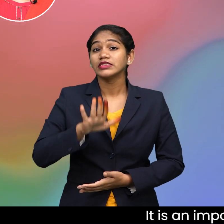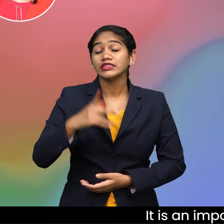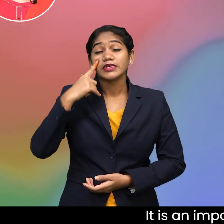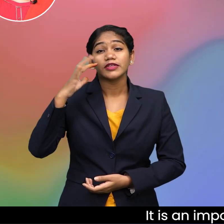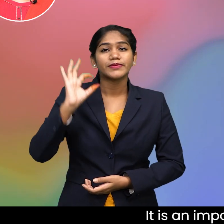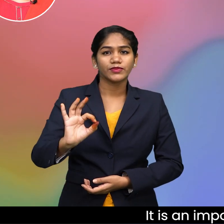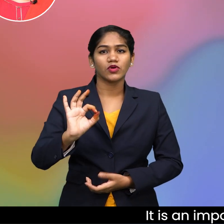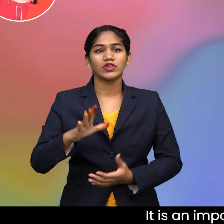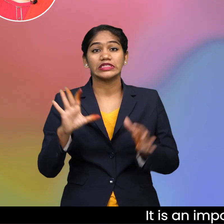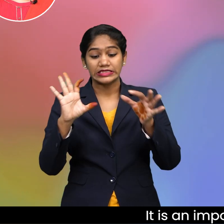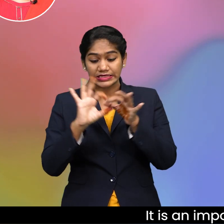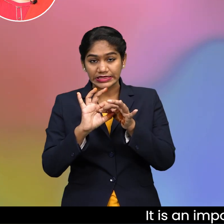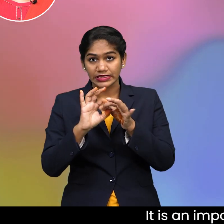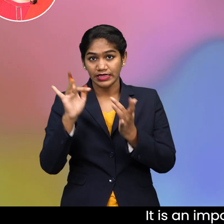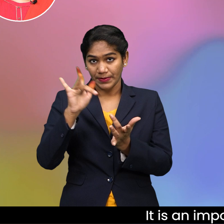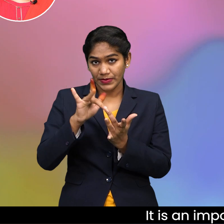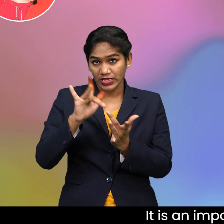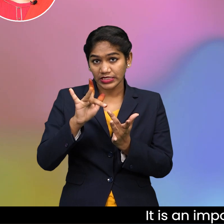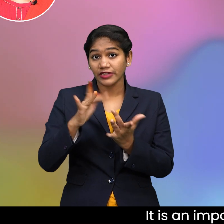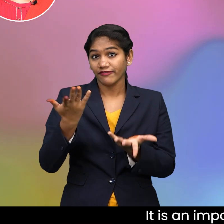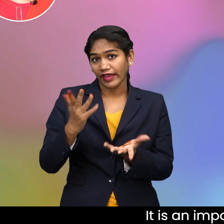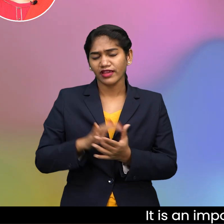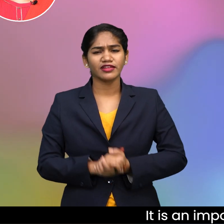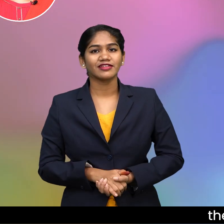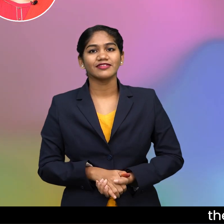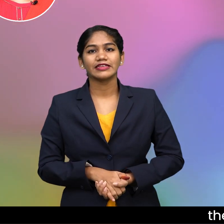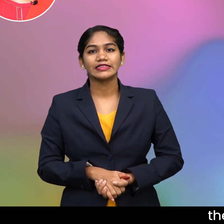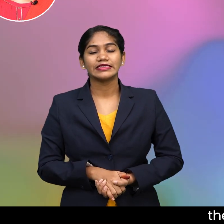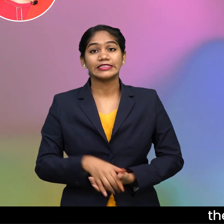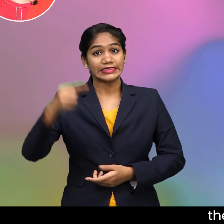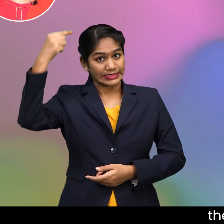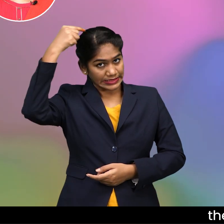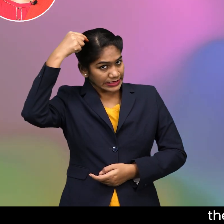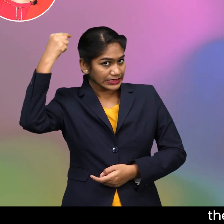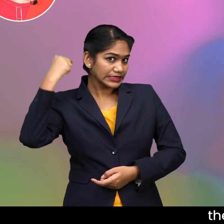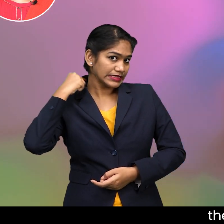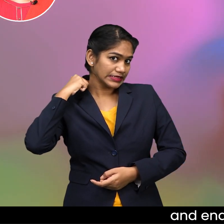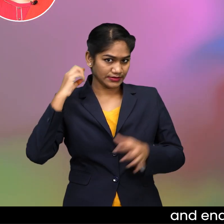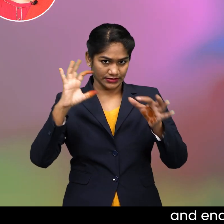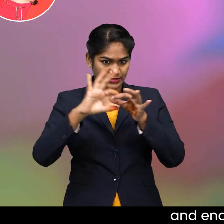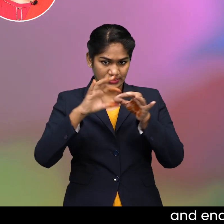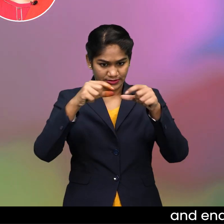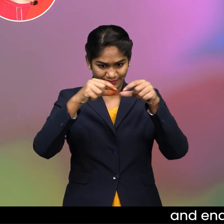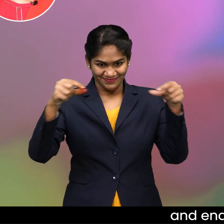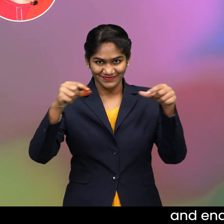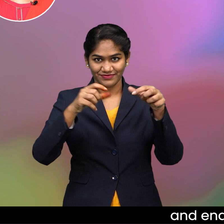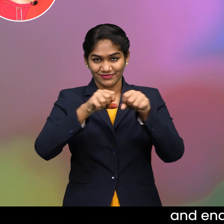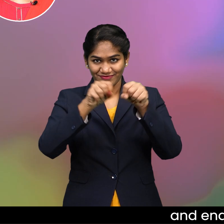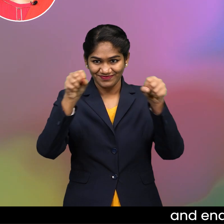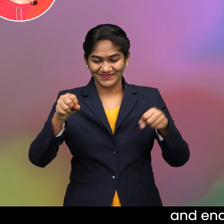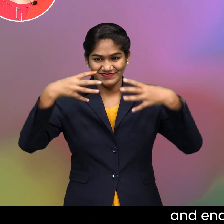It is an important link between the nervous and